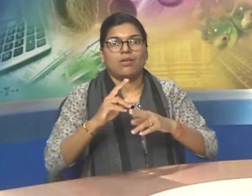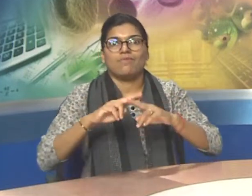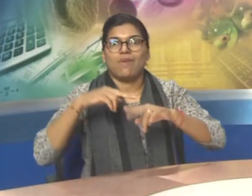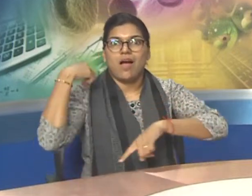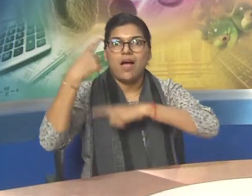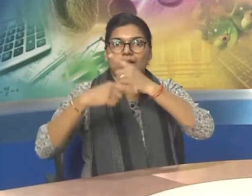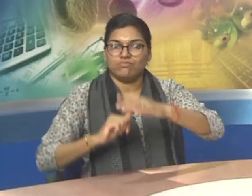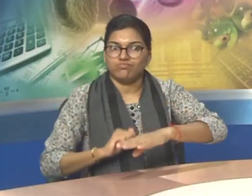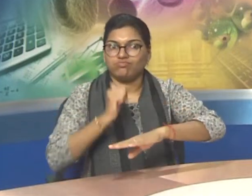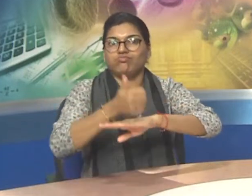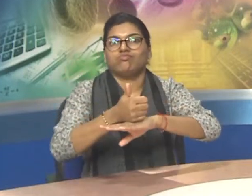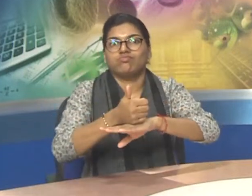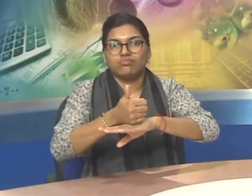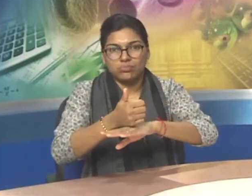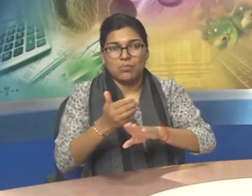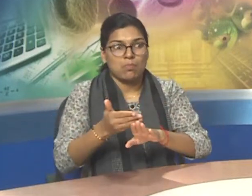post-industry society,